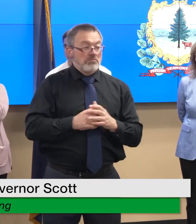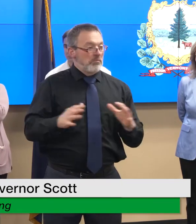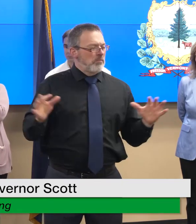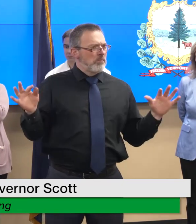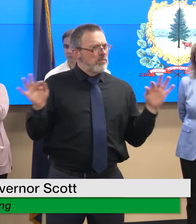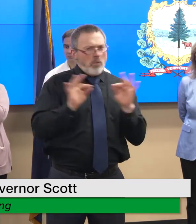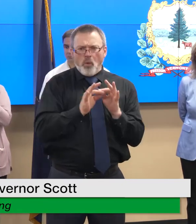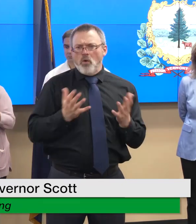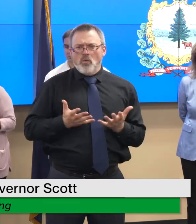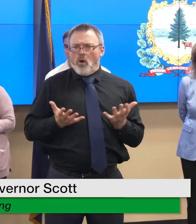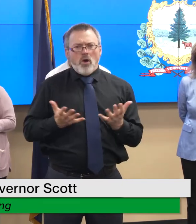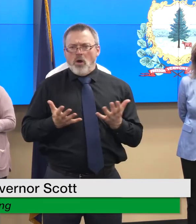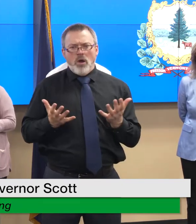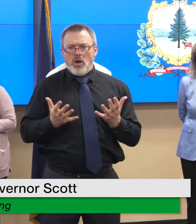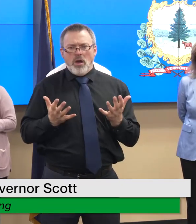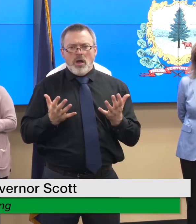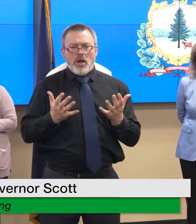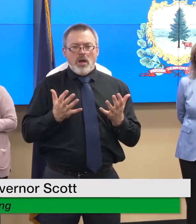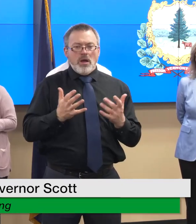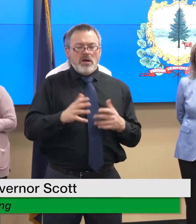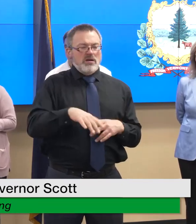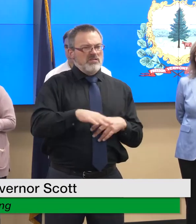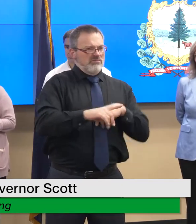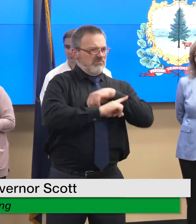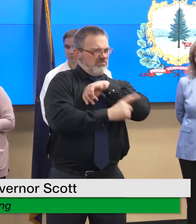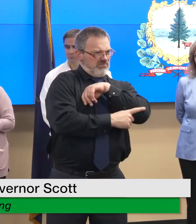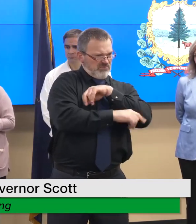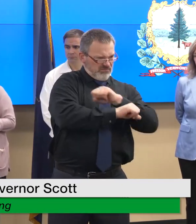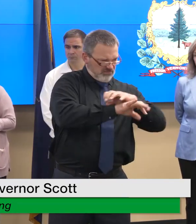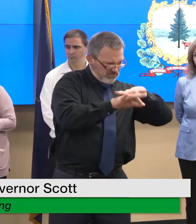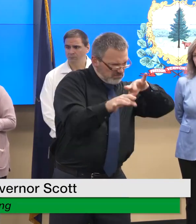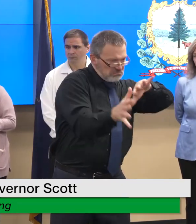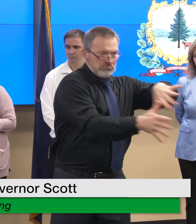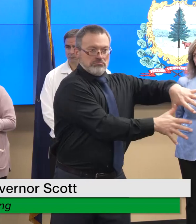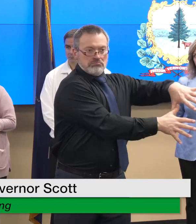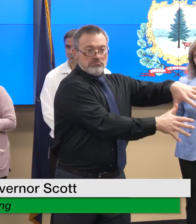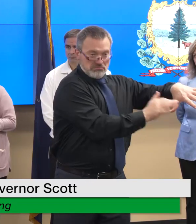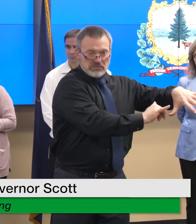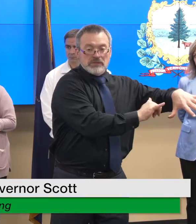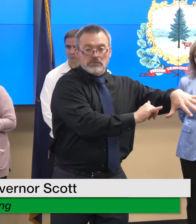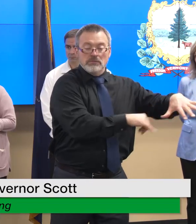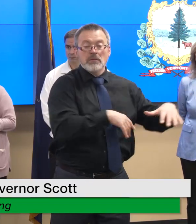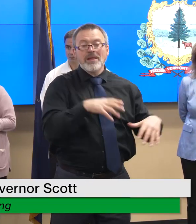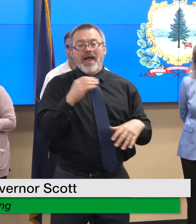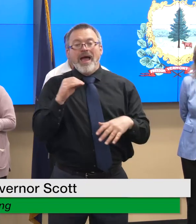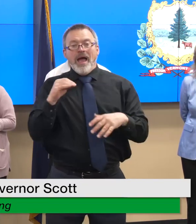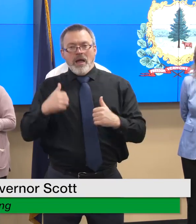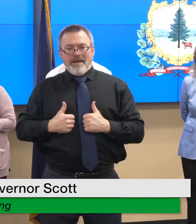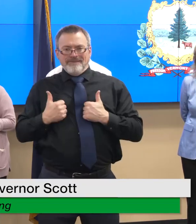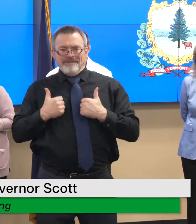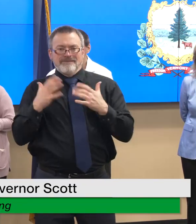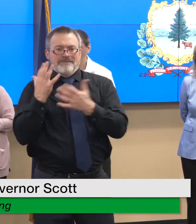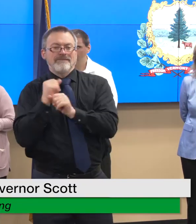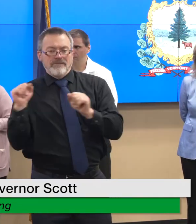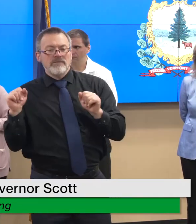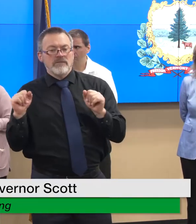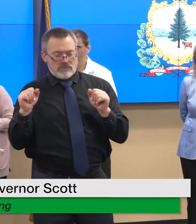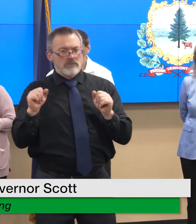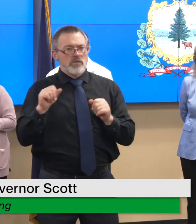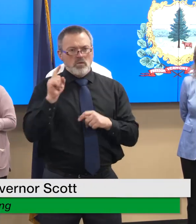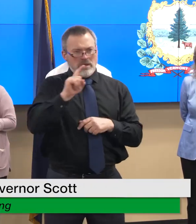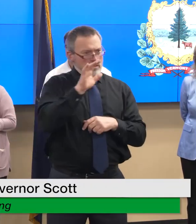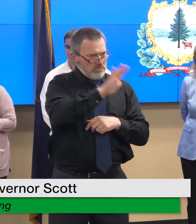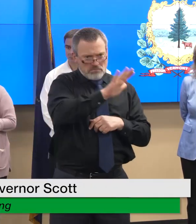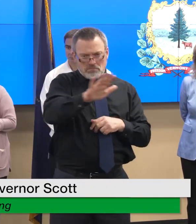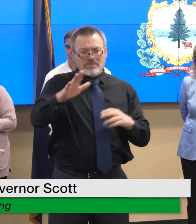Debris and life safety. Homeowners and towns must prioritize the removal of debris.